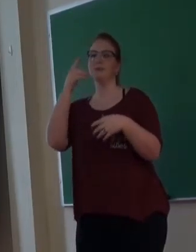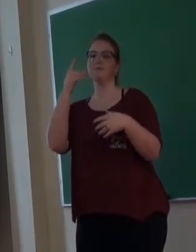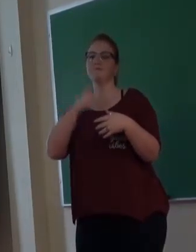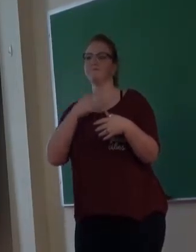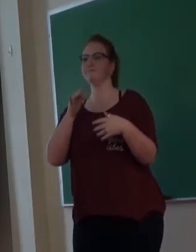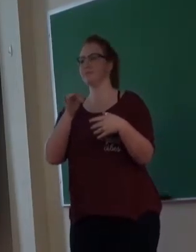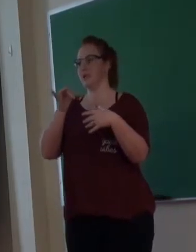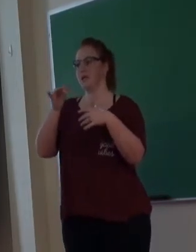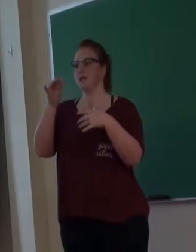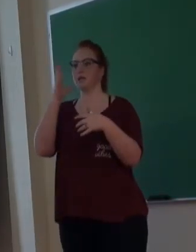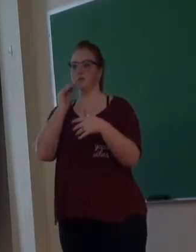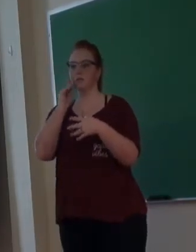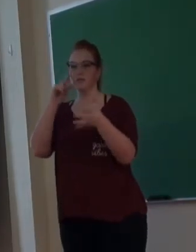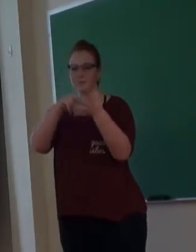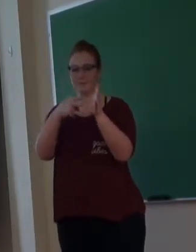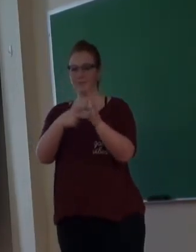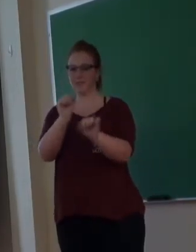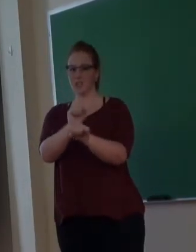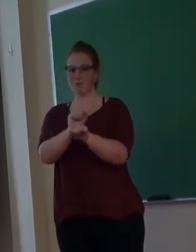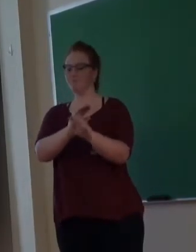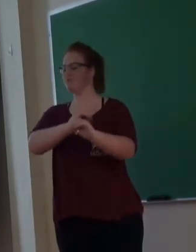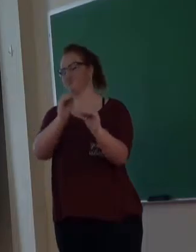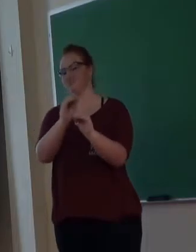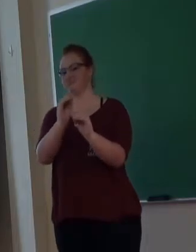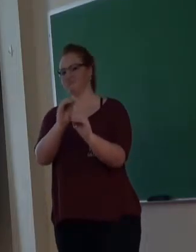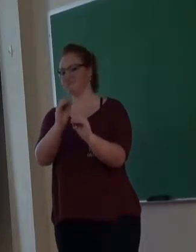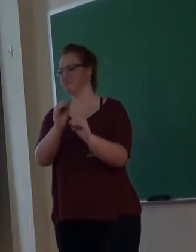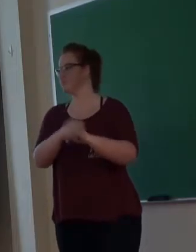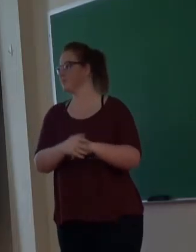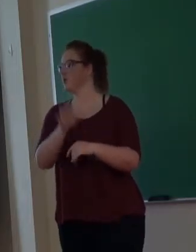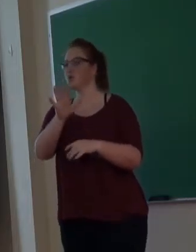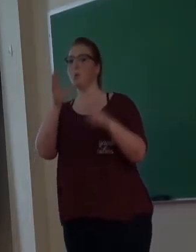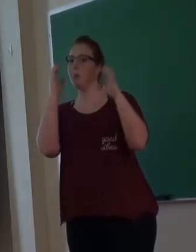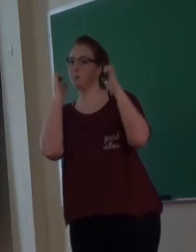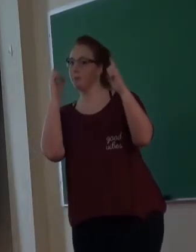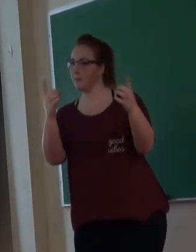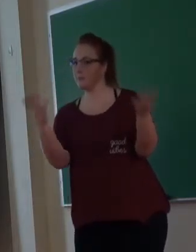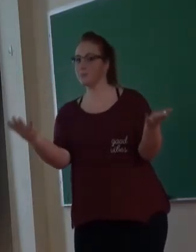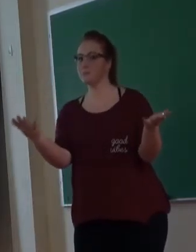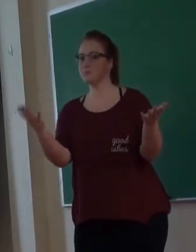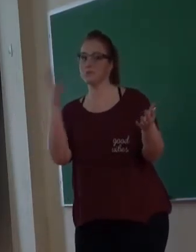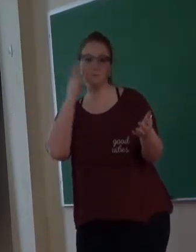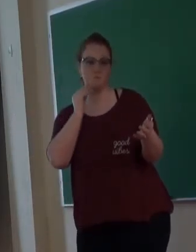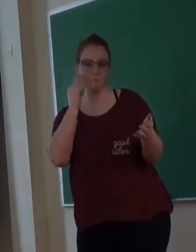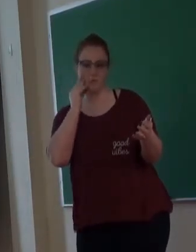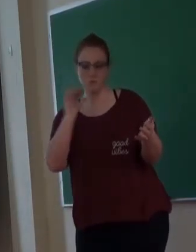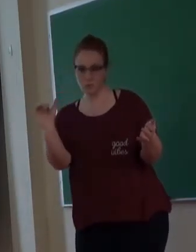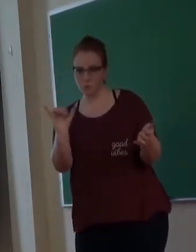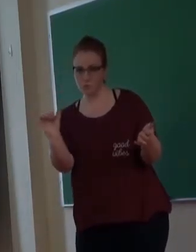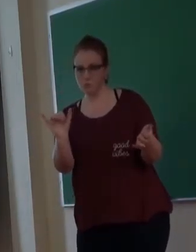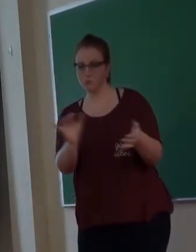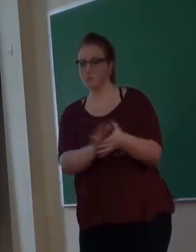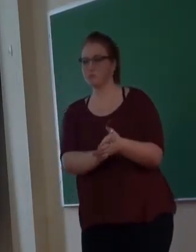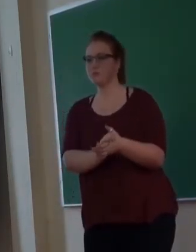have, okay? And that's not necessarily the case. Your education is experience. As you get into your higher